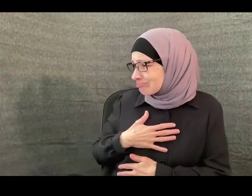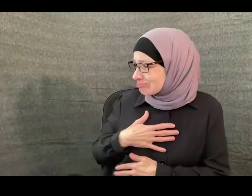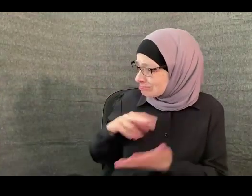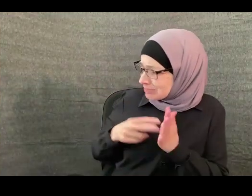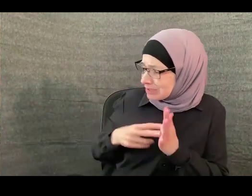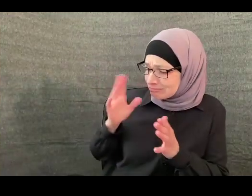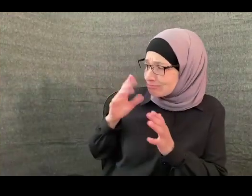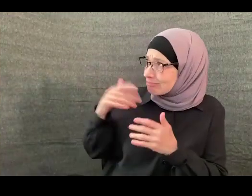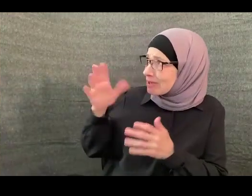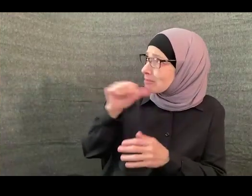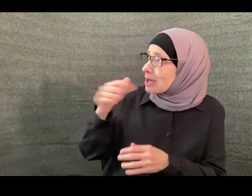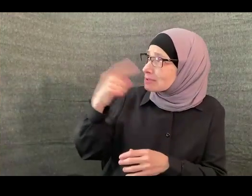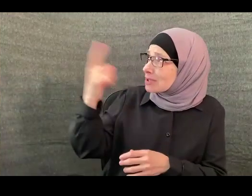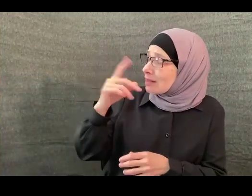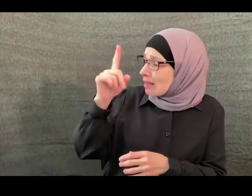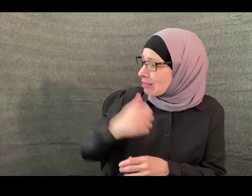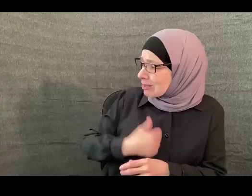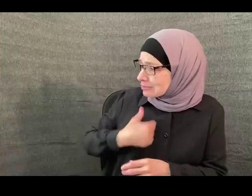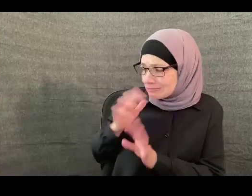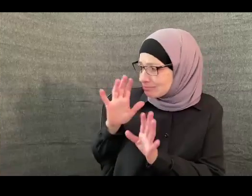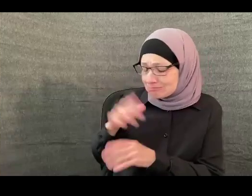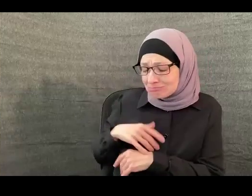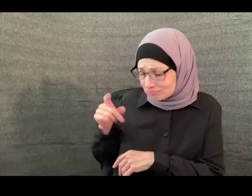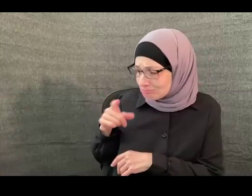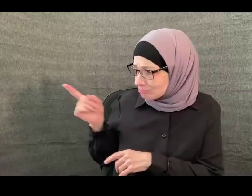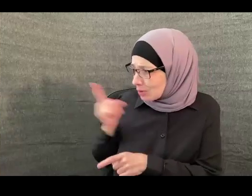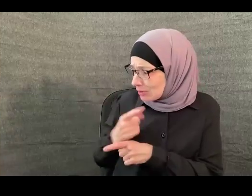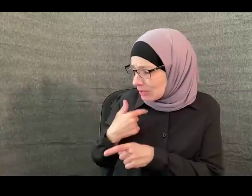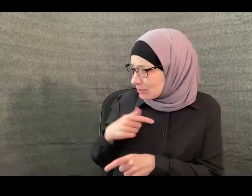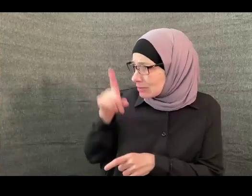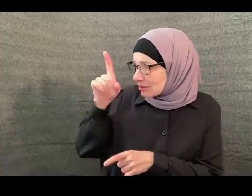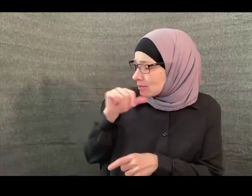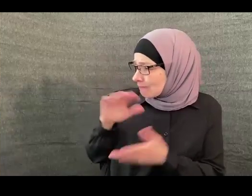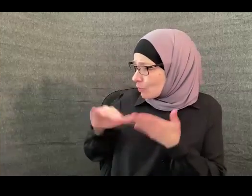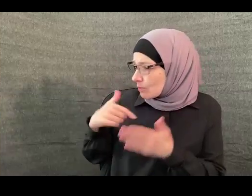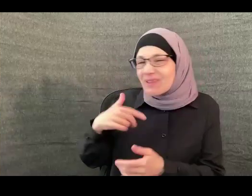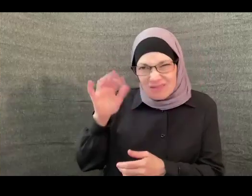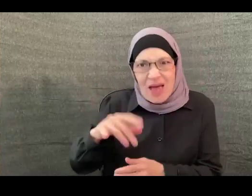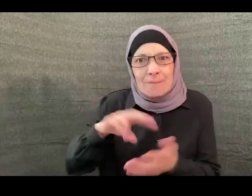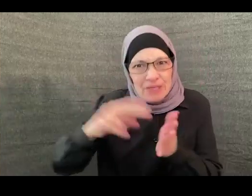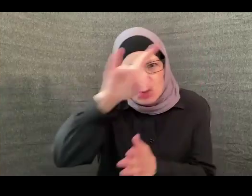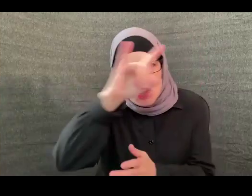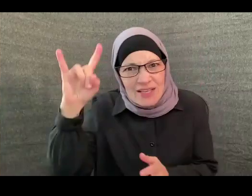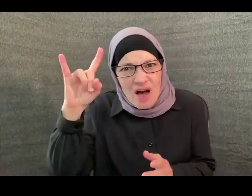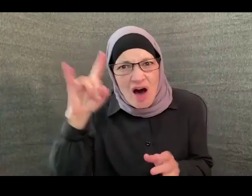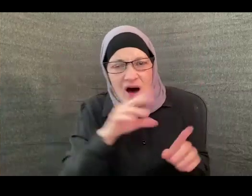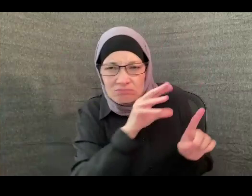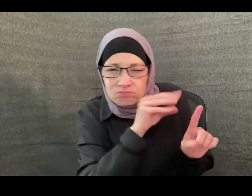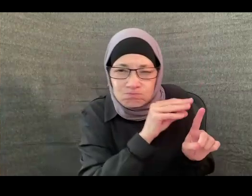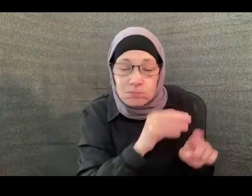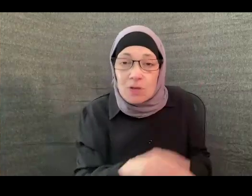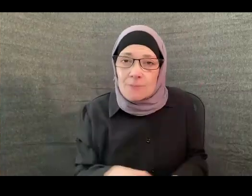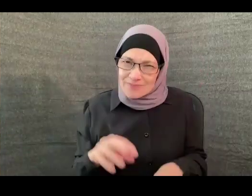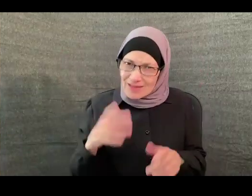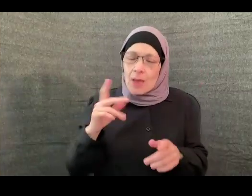And that's why you get people who ask their sheikhs and scholars and imams, I did this